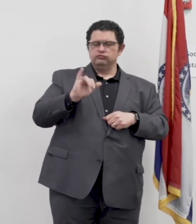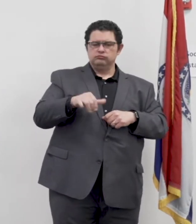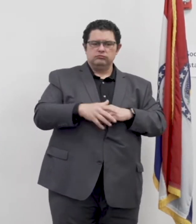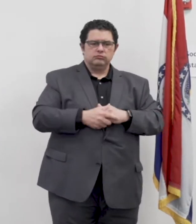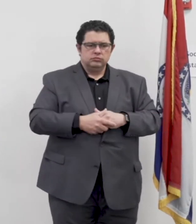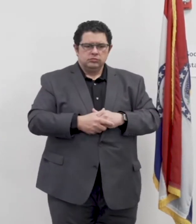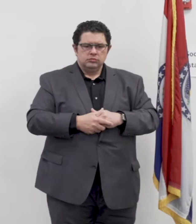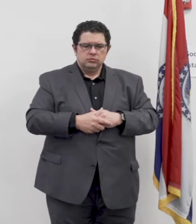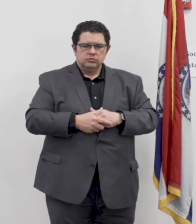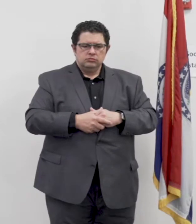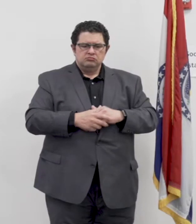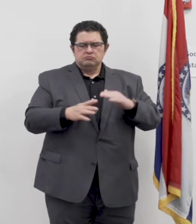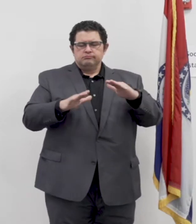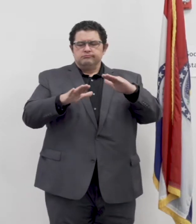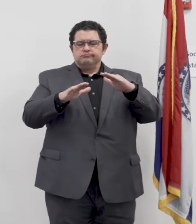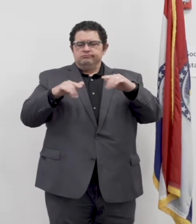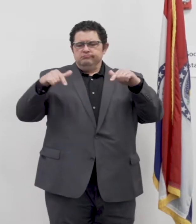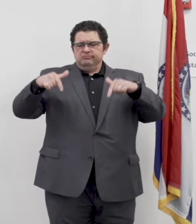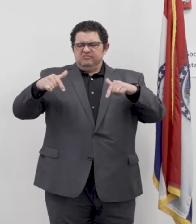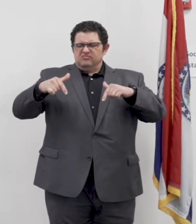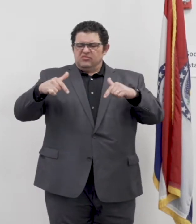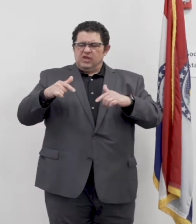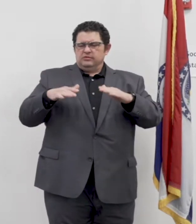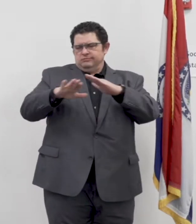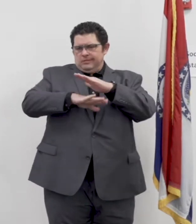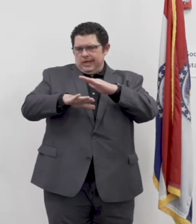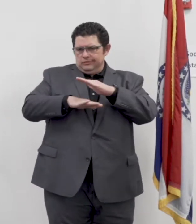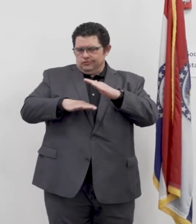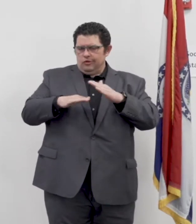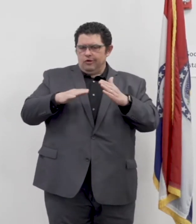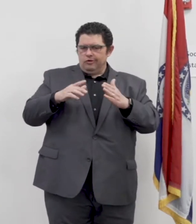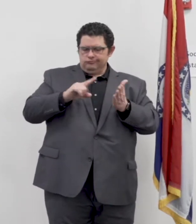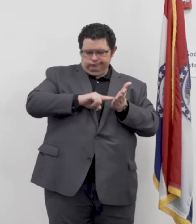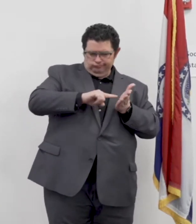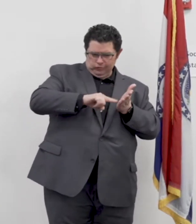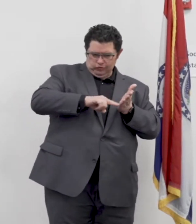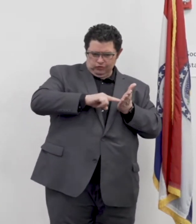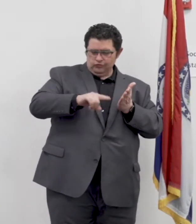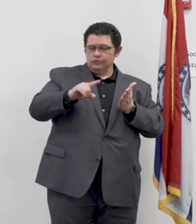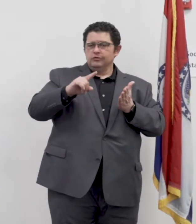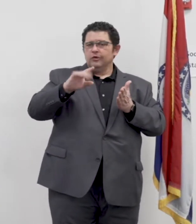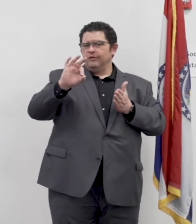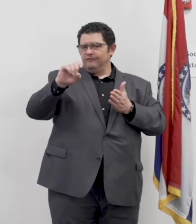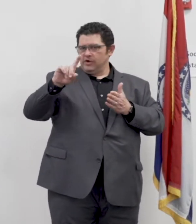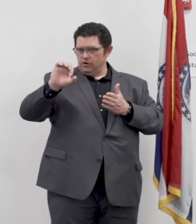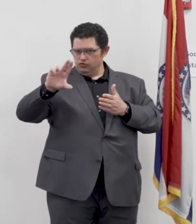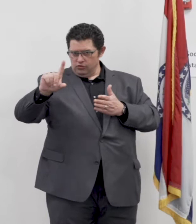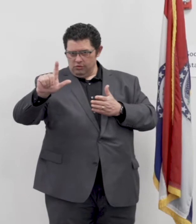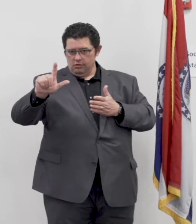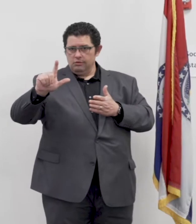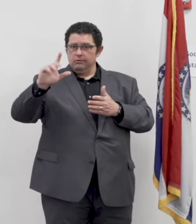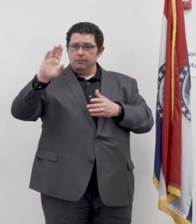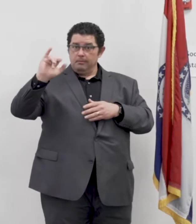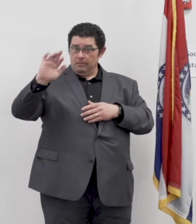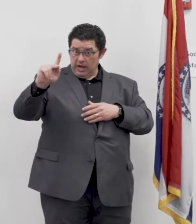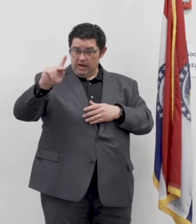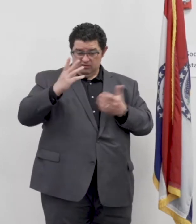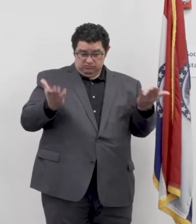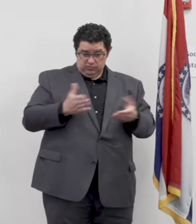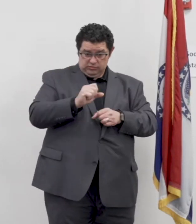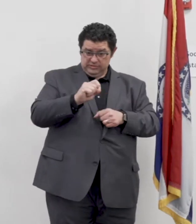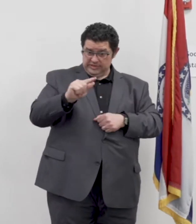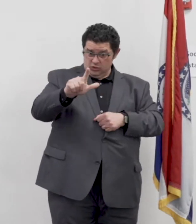guidelines were based on preliminary research by the Federal Reserve Bank of St. Louis, which has shown us that the businesses